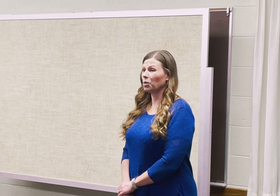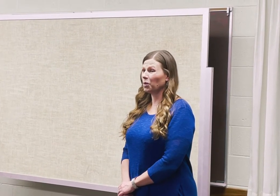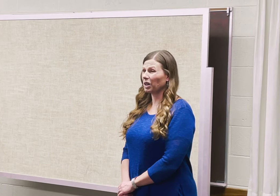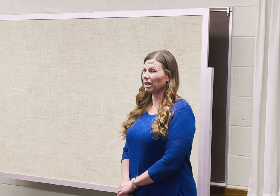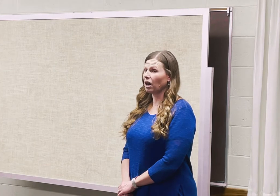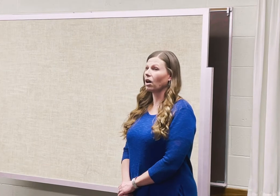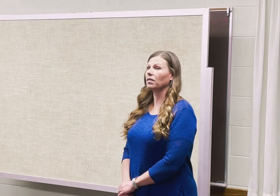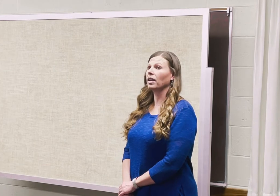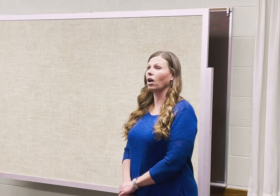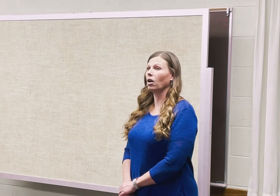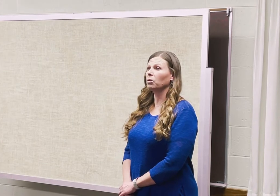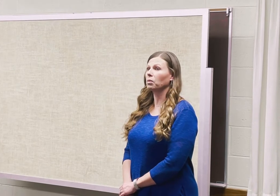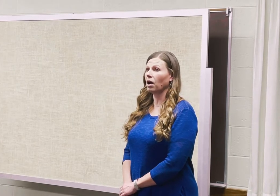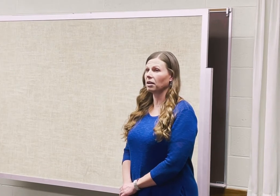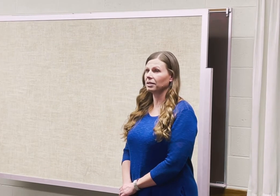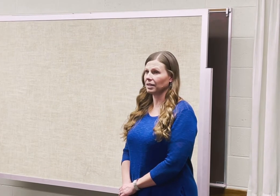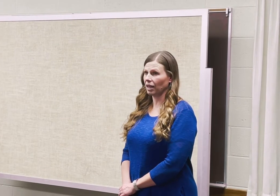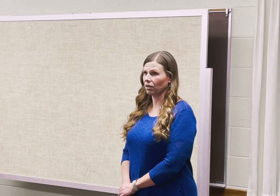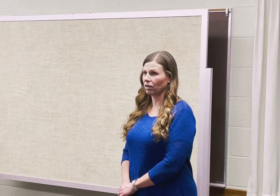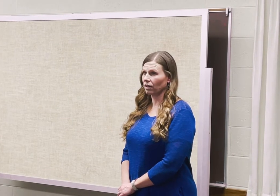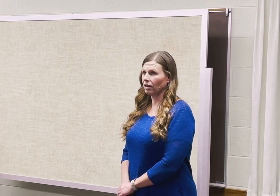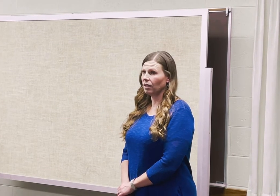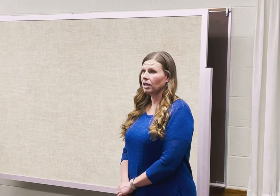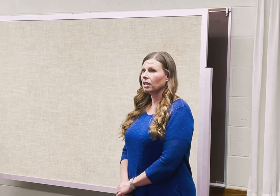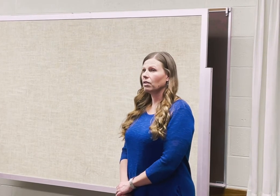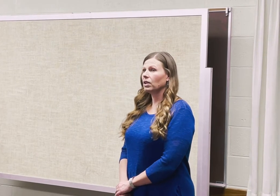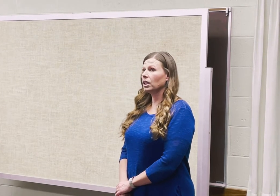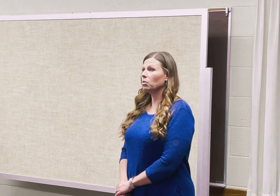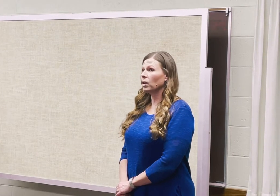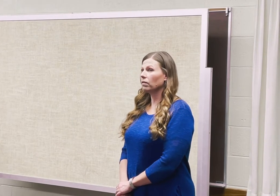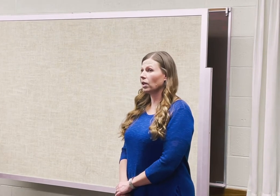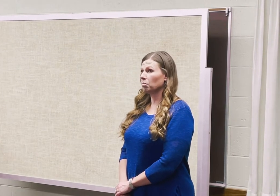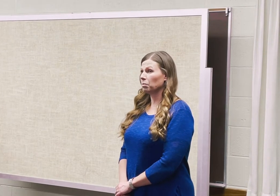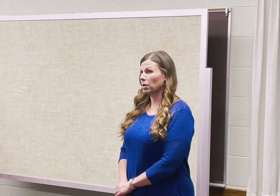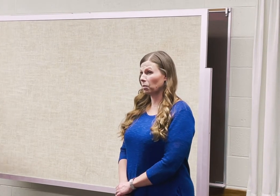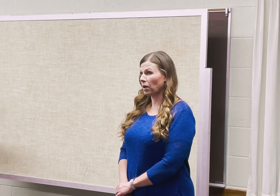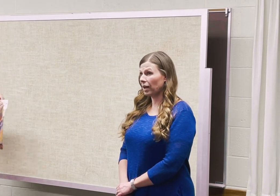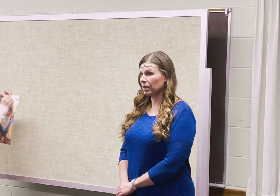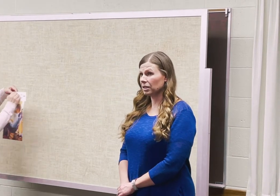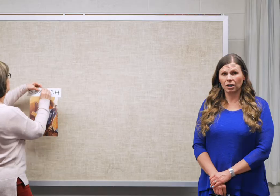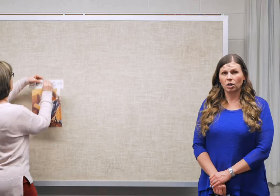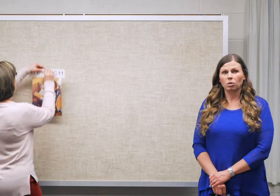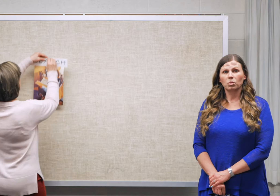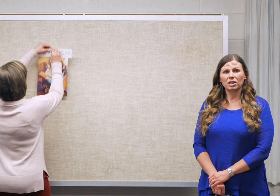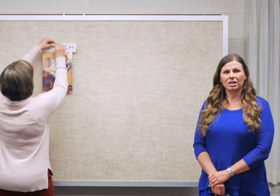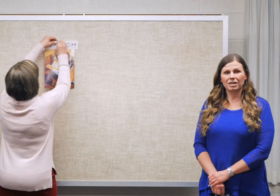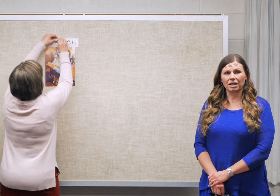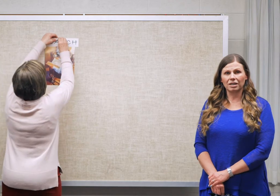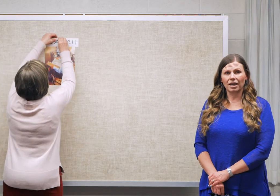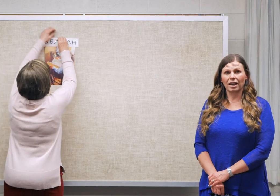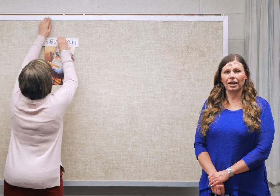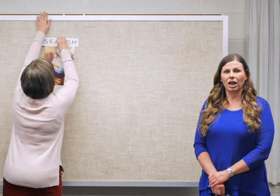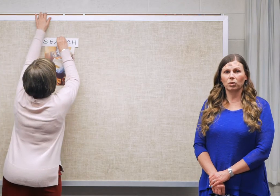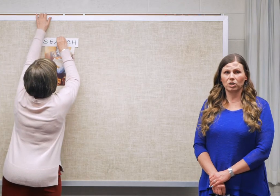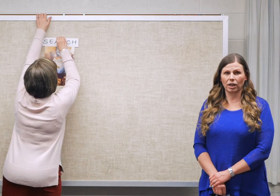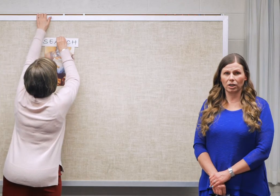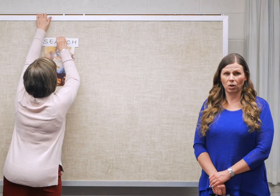or are they all wrong together? If any one of them be right, which is it, and how shall I know